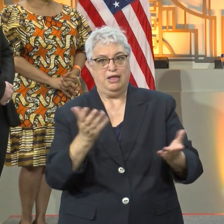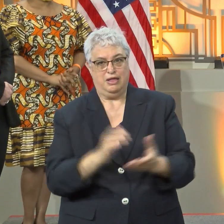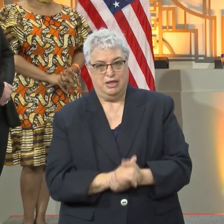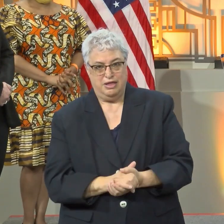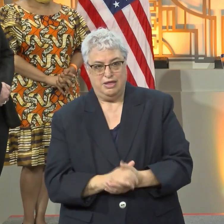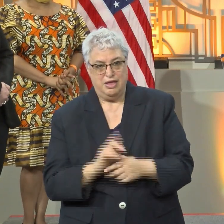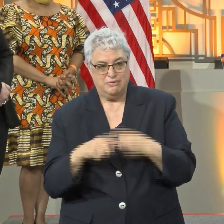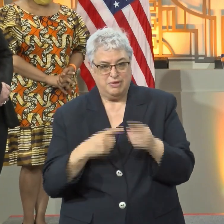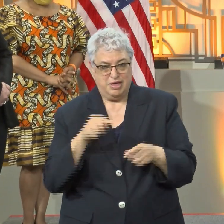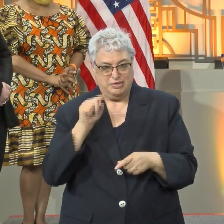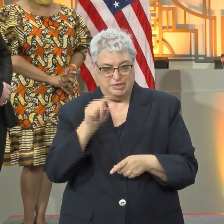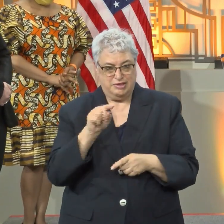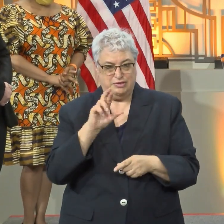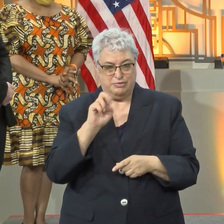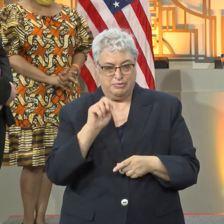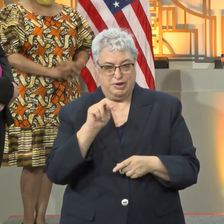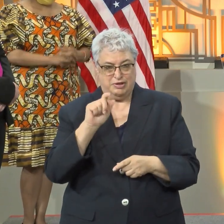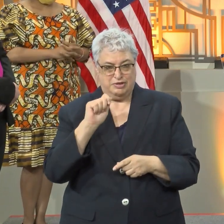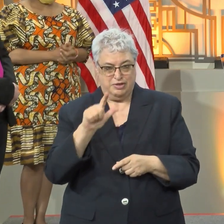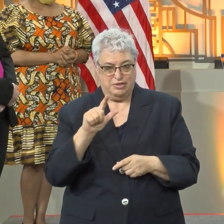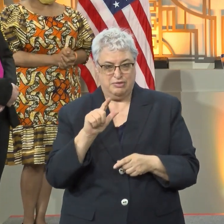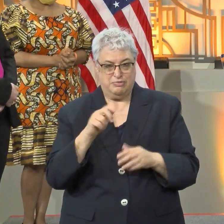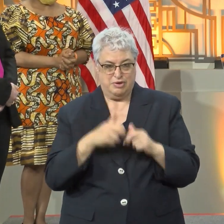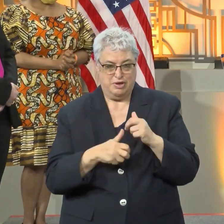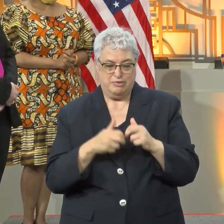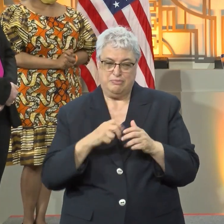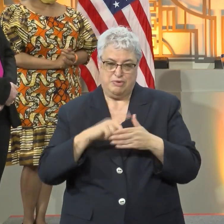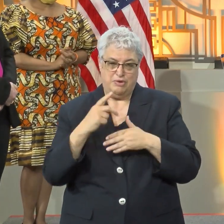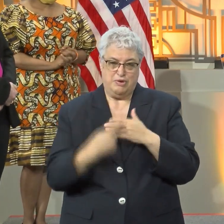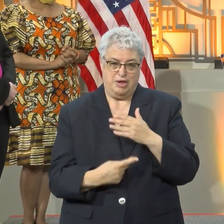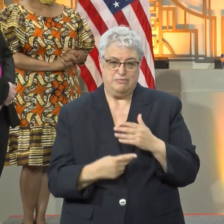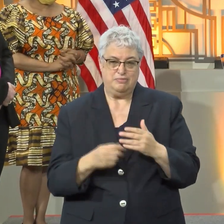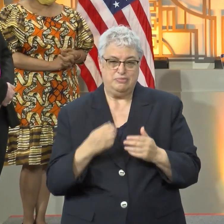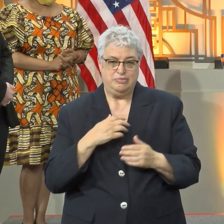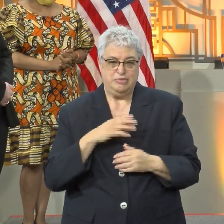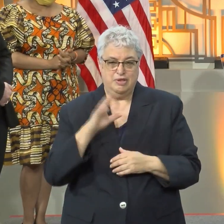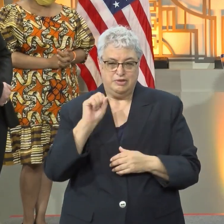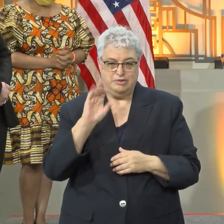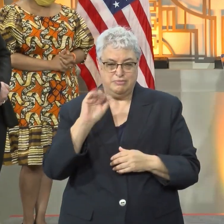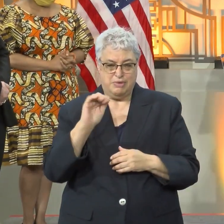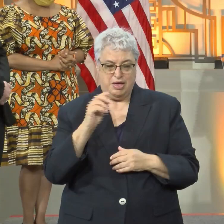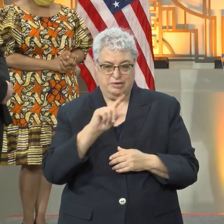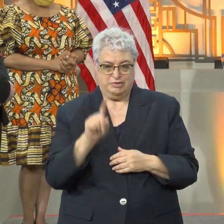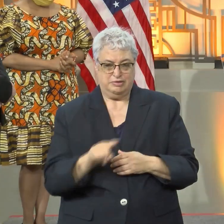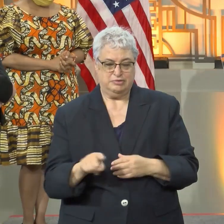in reference to this program, but truly has been a champion of providing rental relief. Councilmember Shabazz.